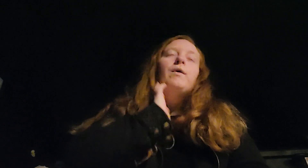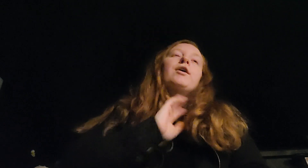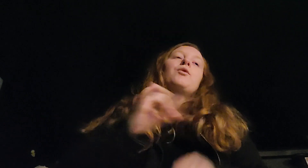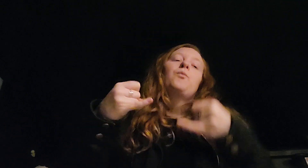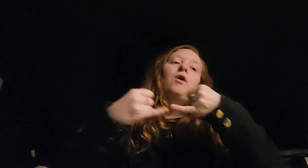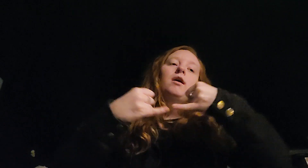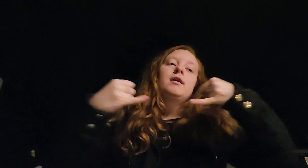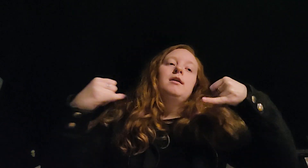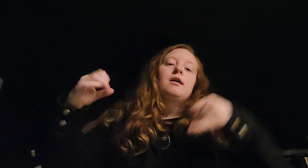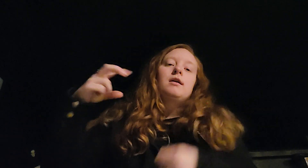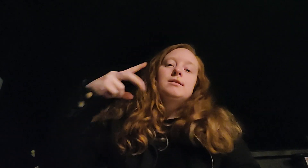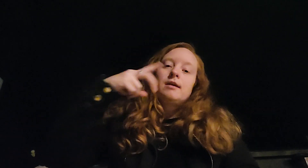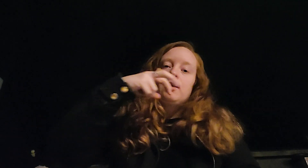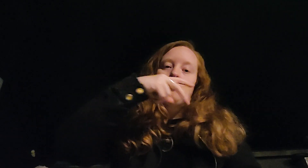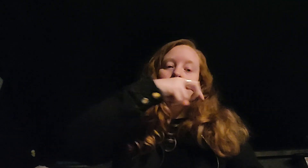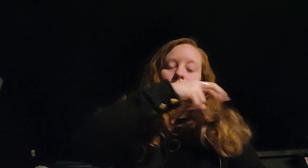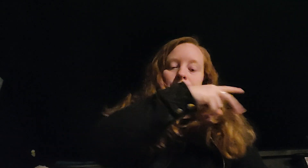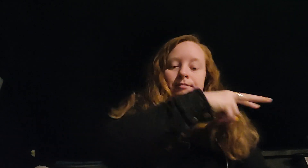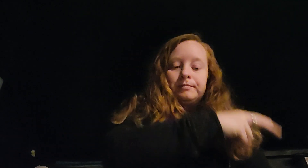We're walking a tightrope.